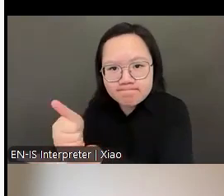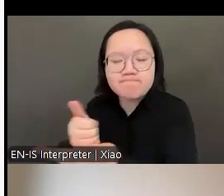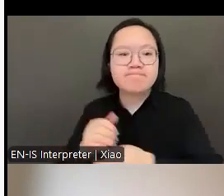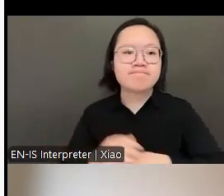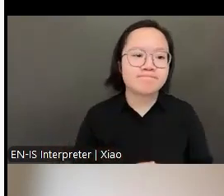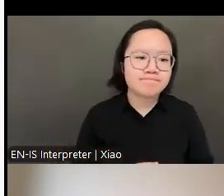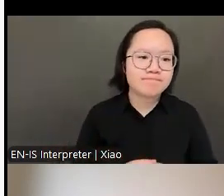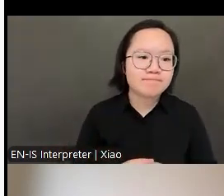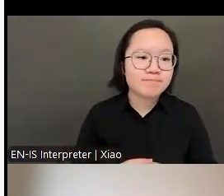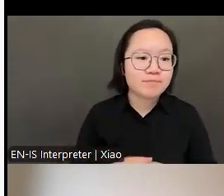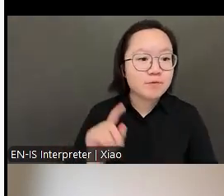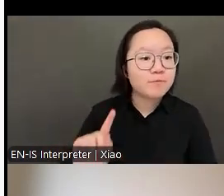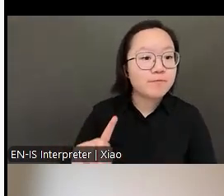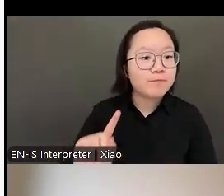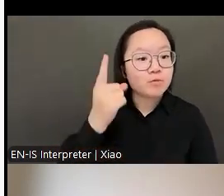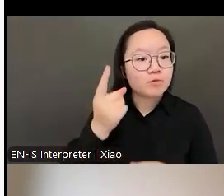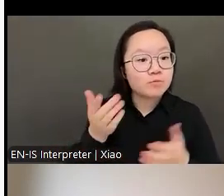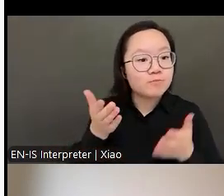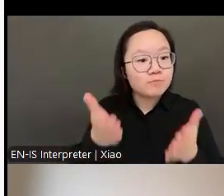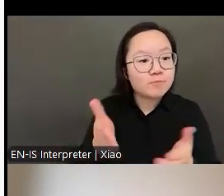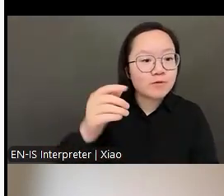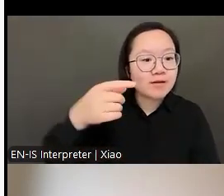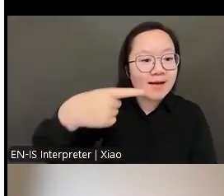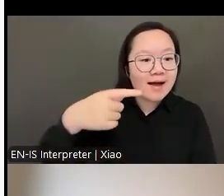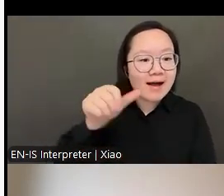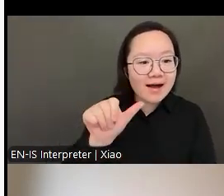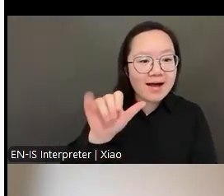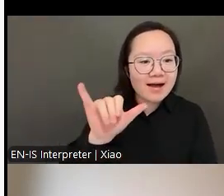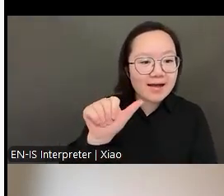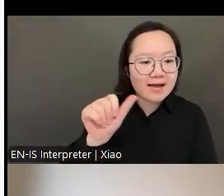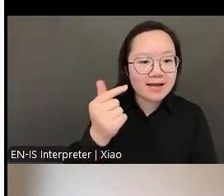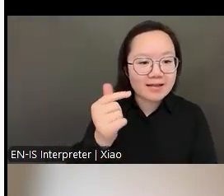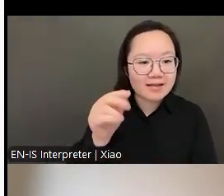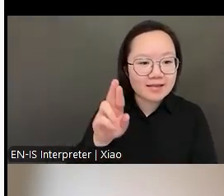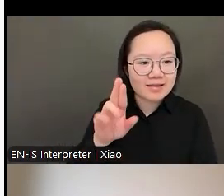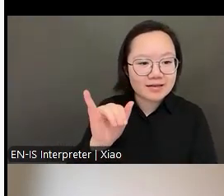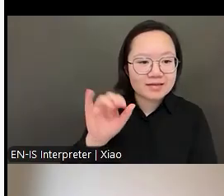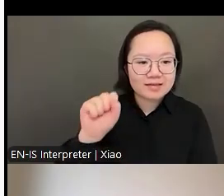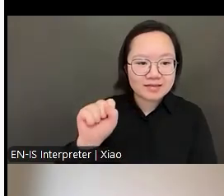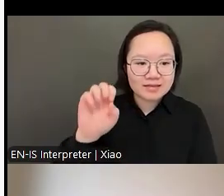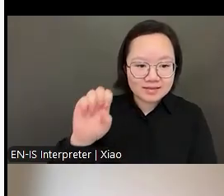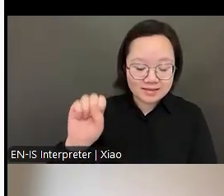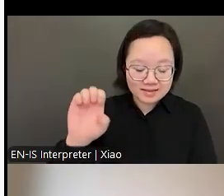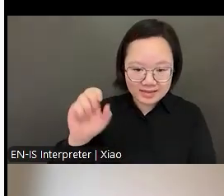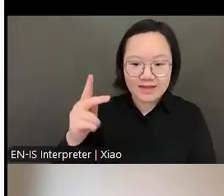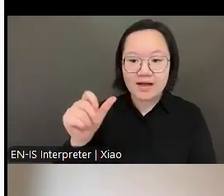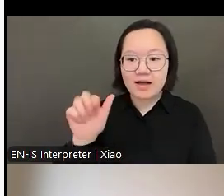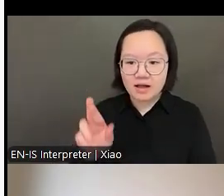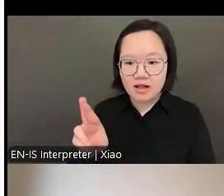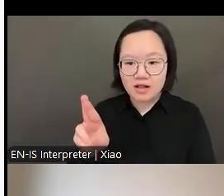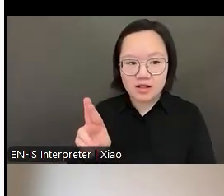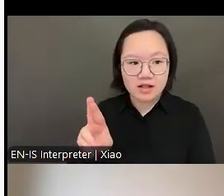Gayatri Sekar. Gayatri Sekar is the Senior Officer Learning and Community